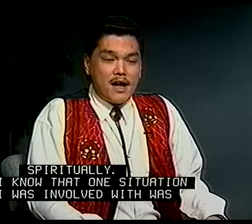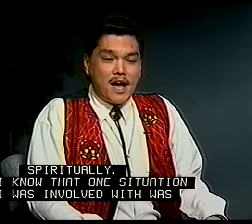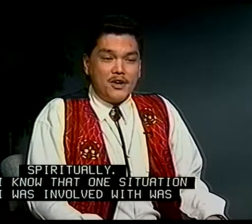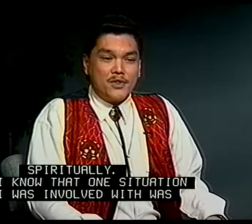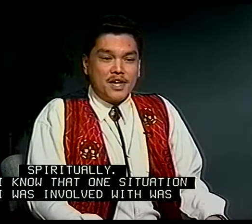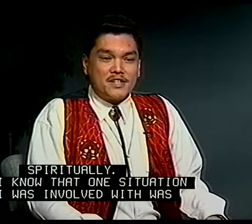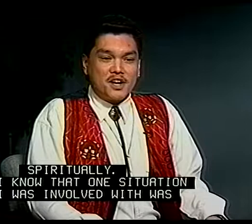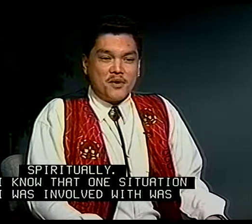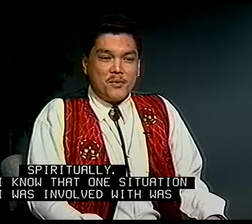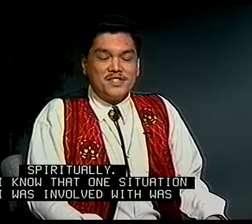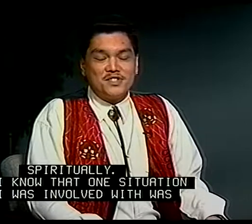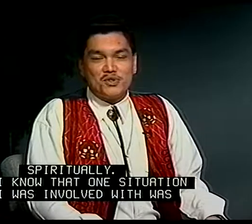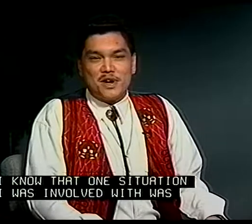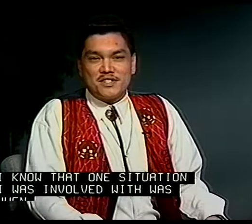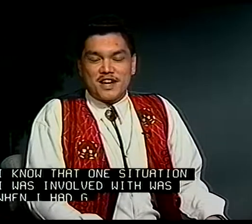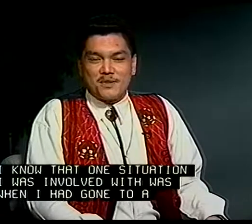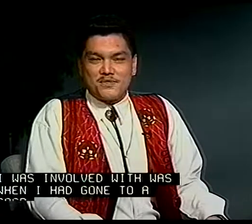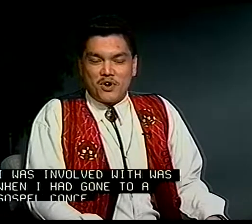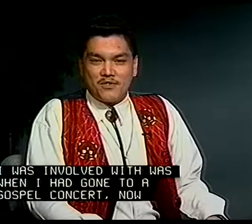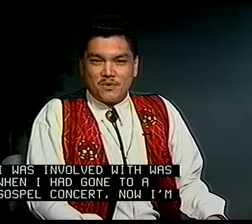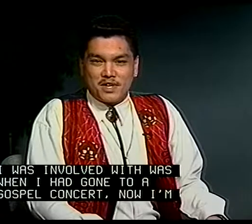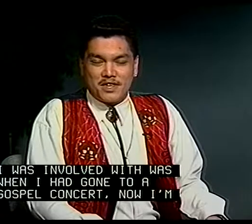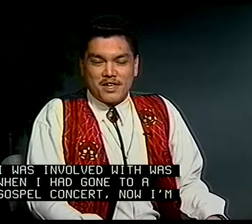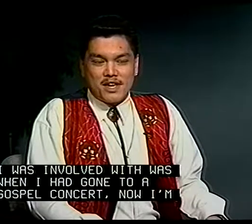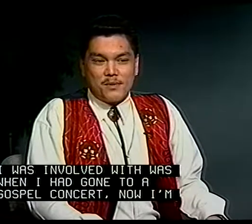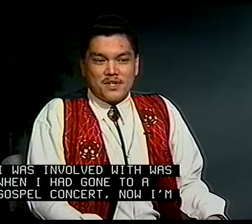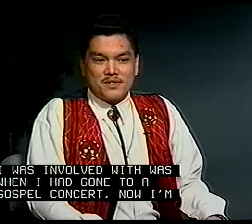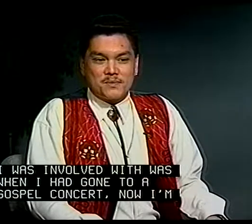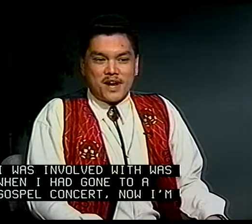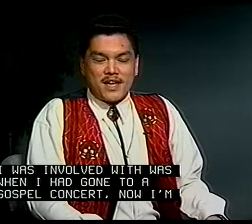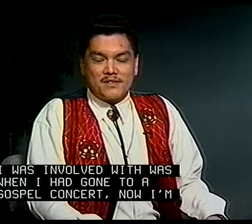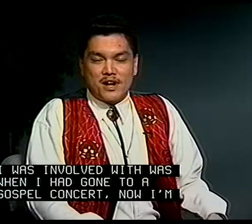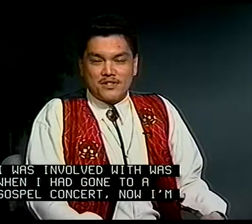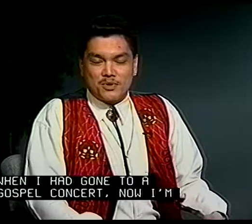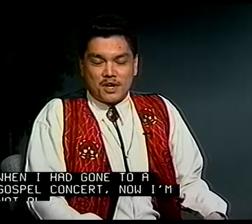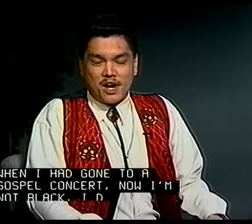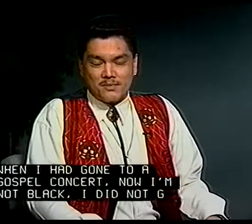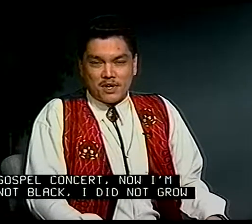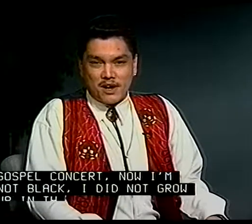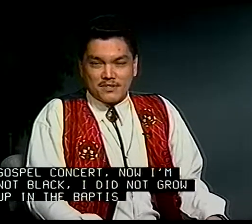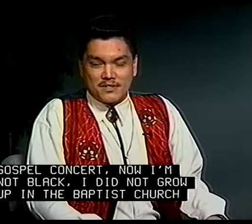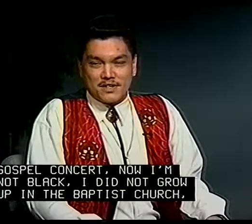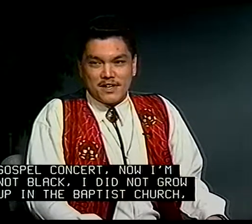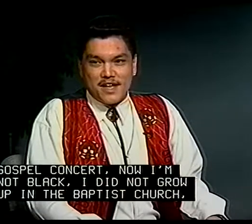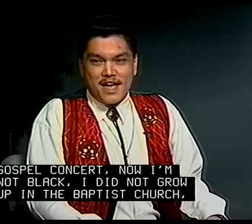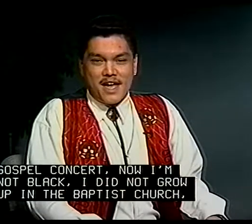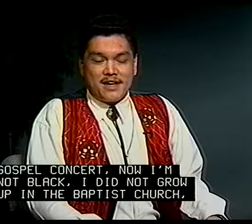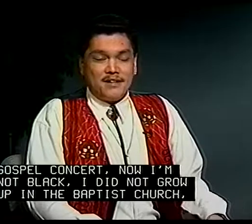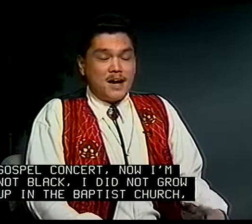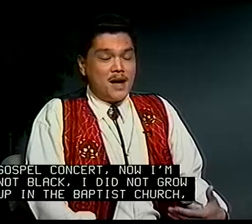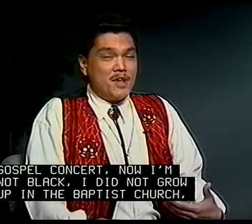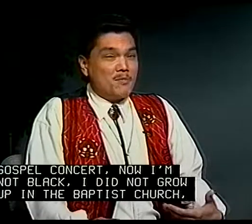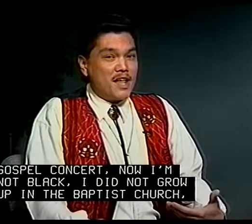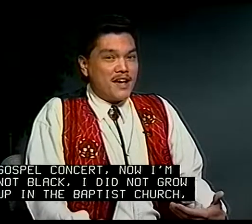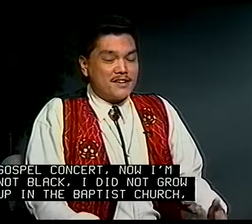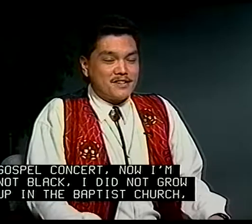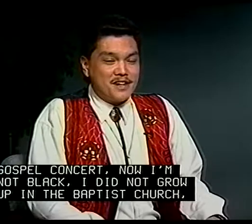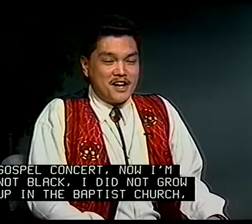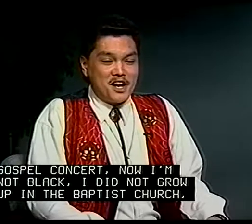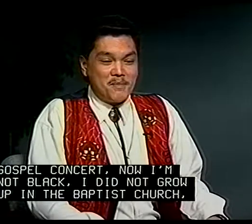I know that one situation that I was involved with was when I had gone to a gospel concert, and I'm not Black. I